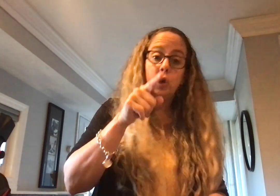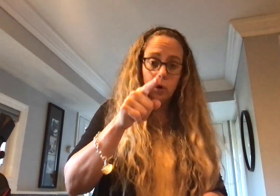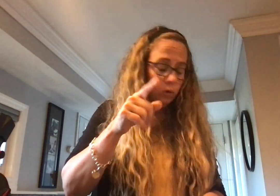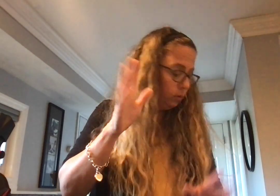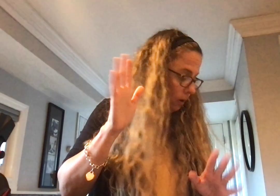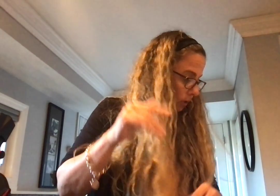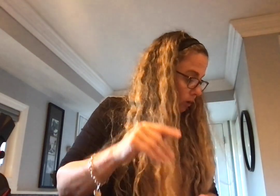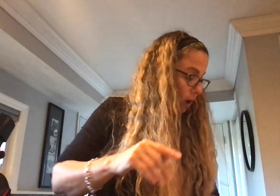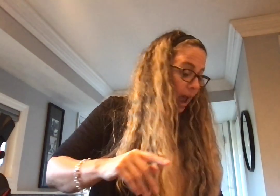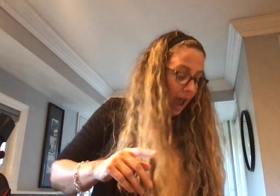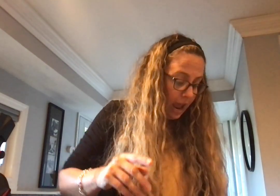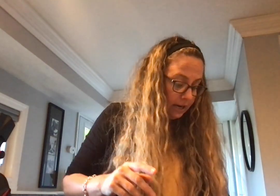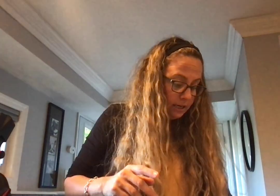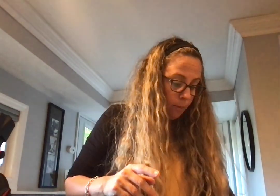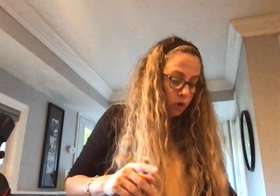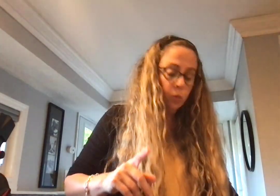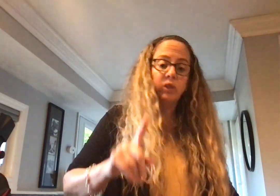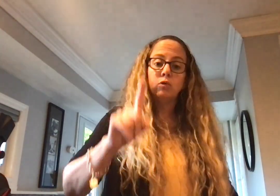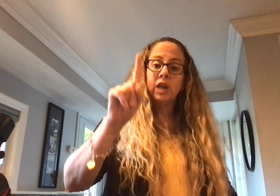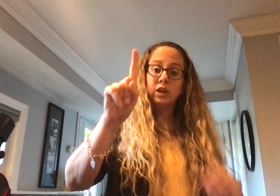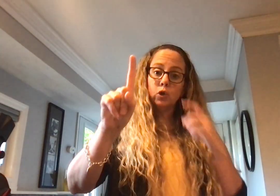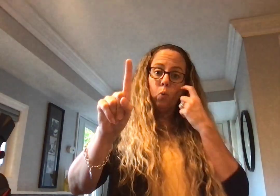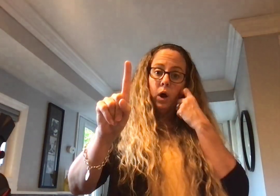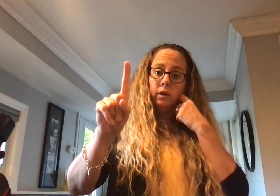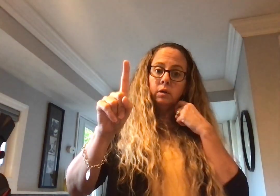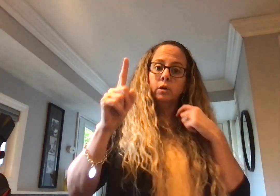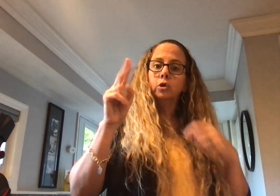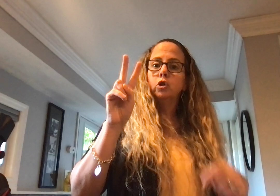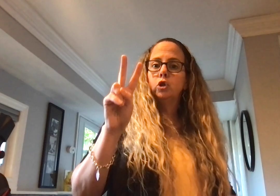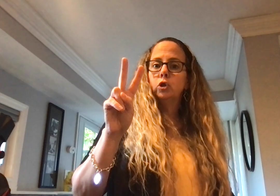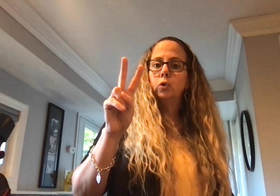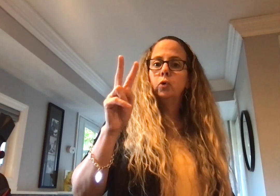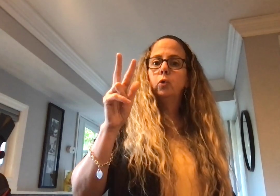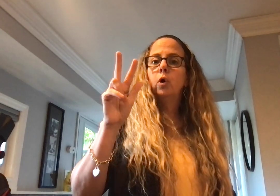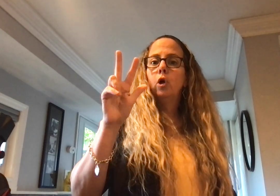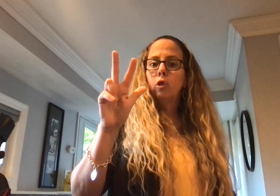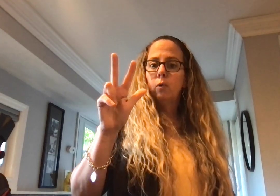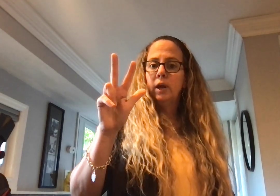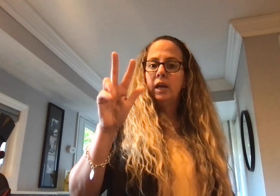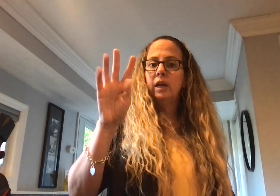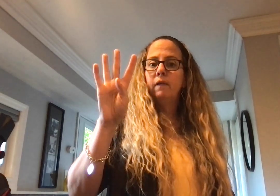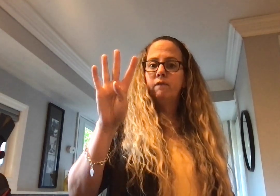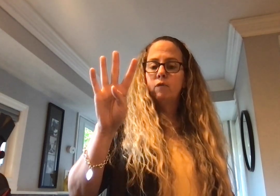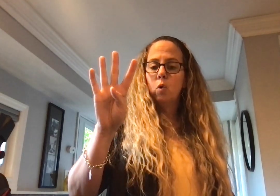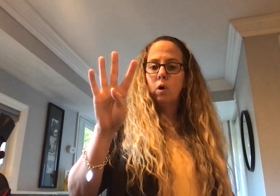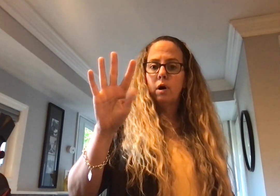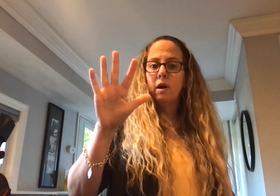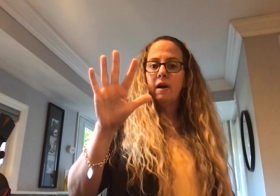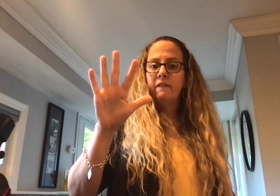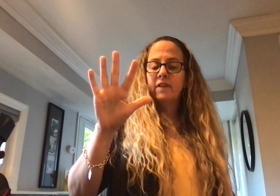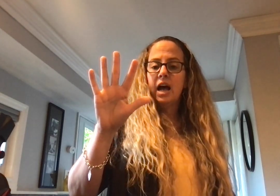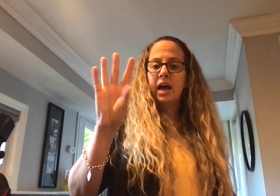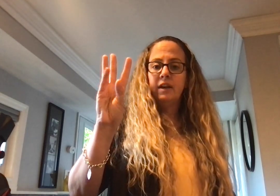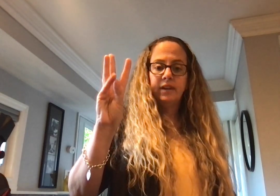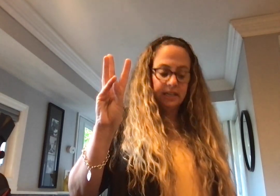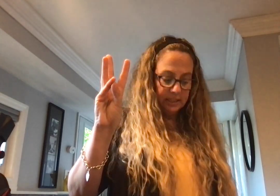you, that we knew, and numbers 1 through 10. So 1, 2, 3, 4, 5,